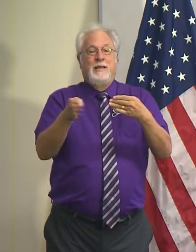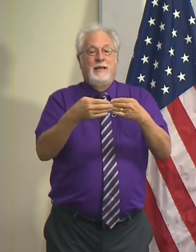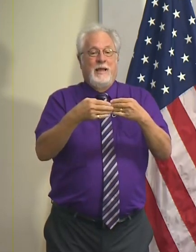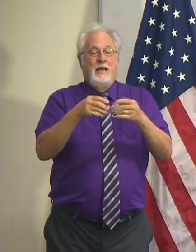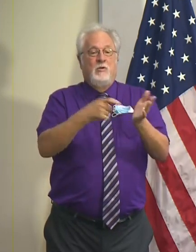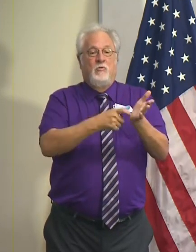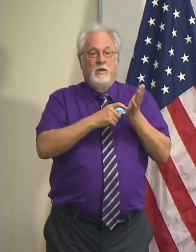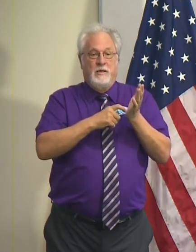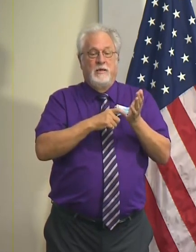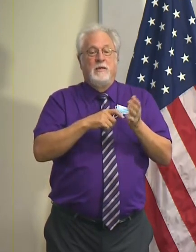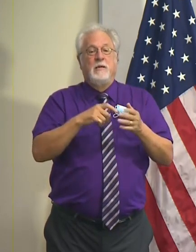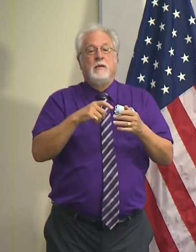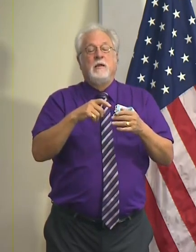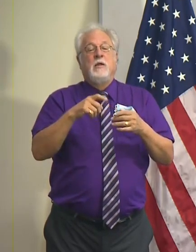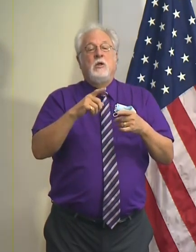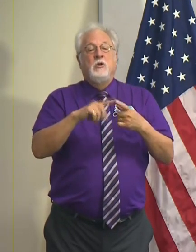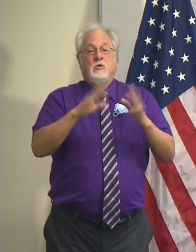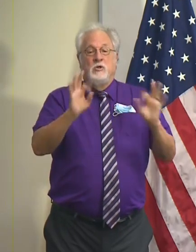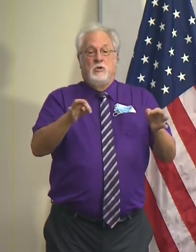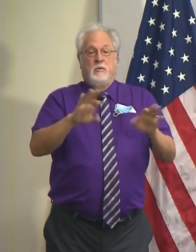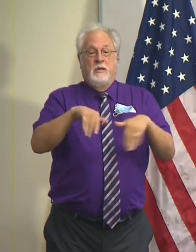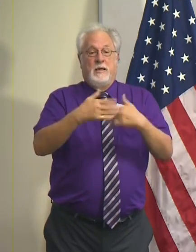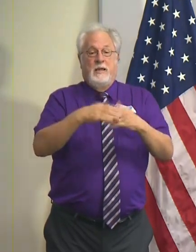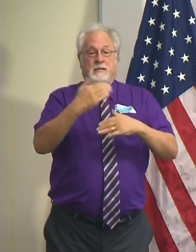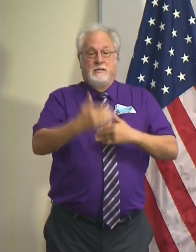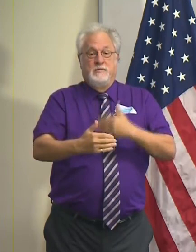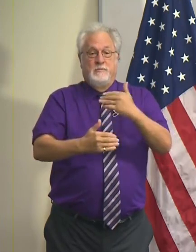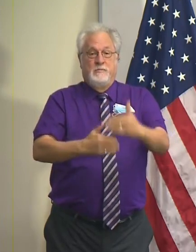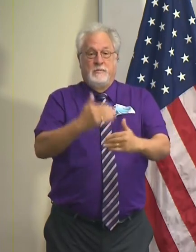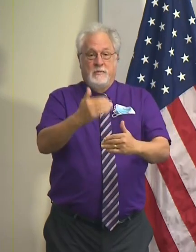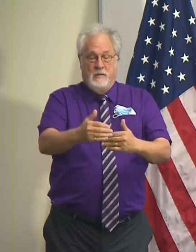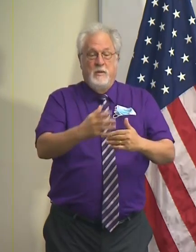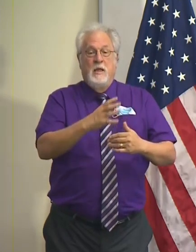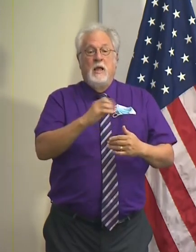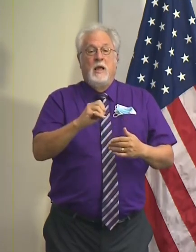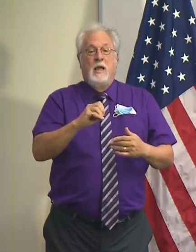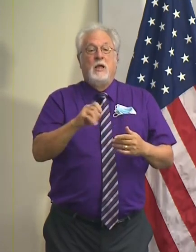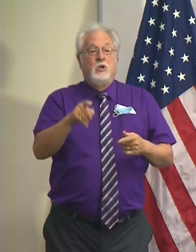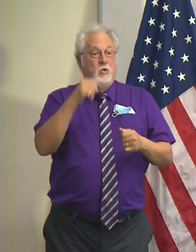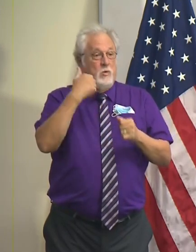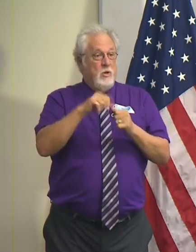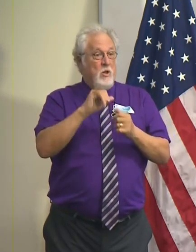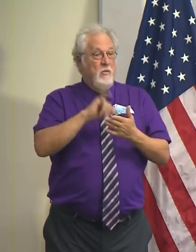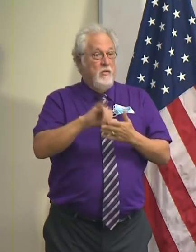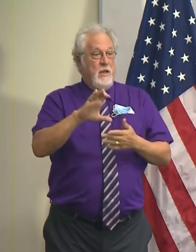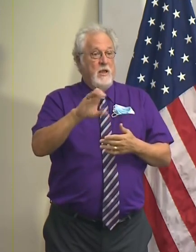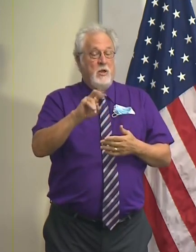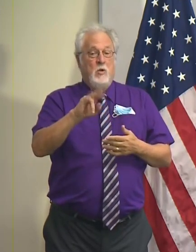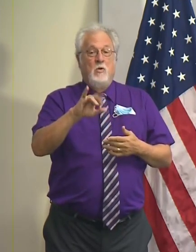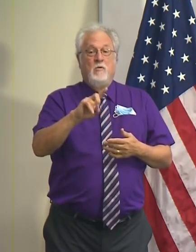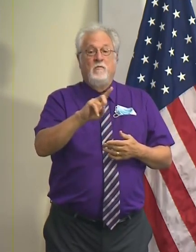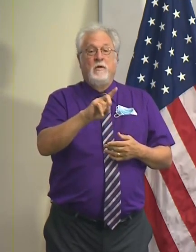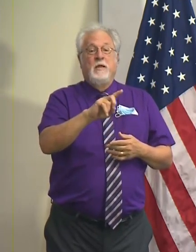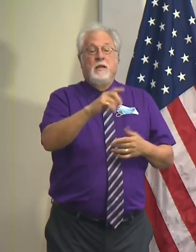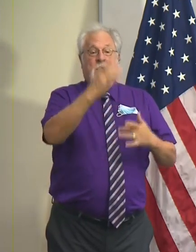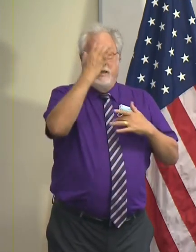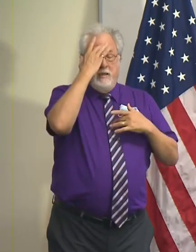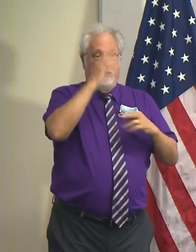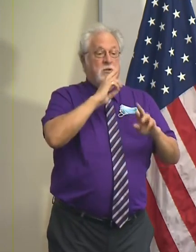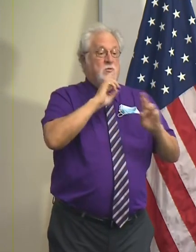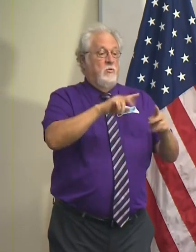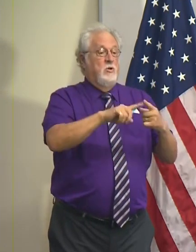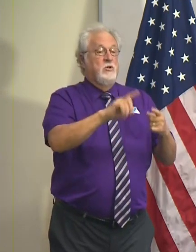to now to determine the next steps. And as you will recall, those are COVID-like illnesses being reported to our